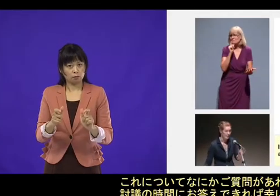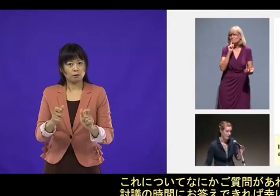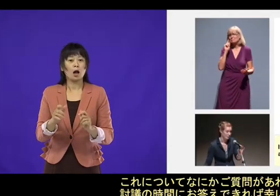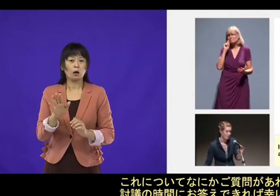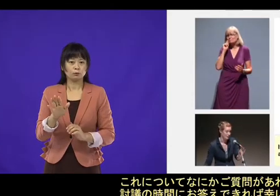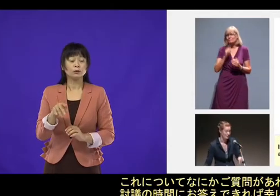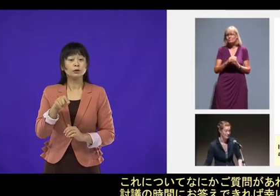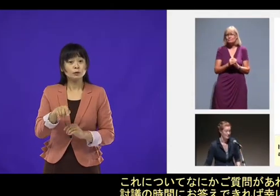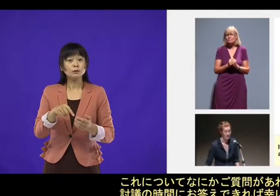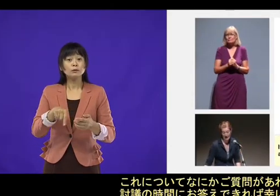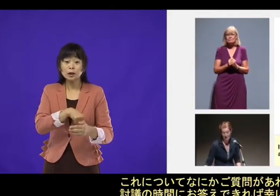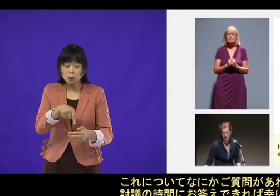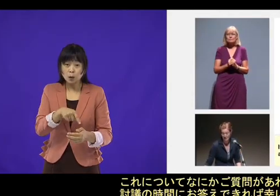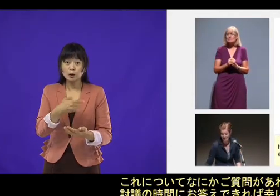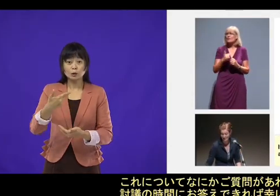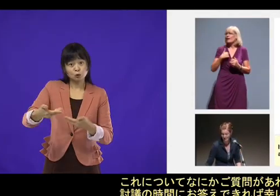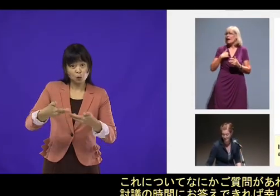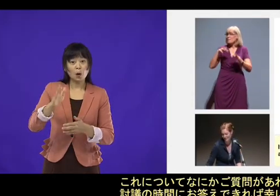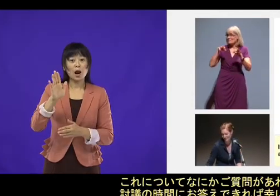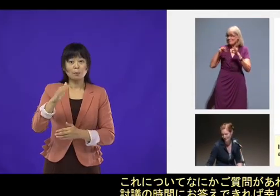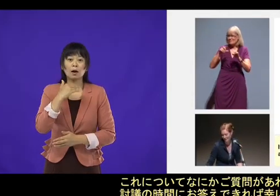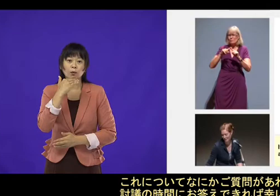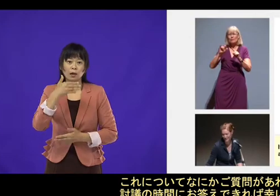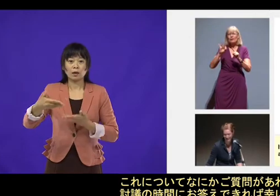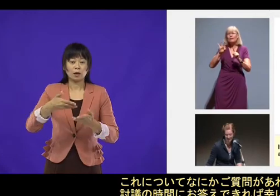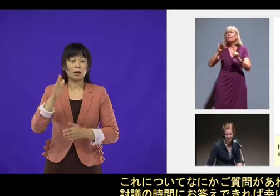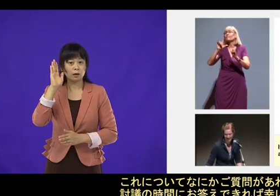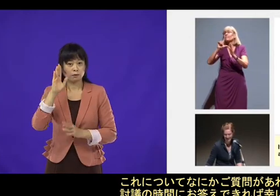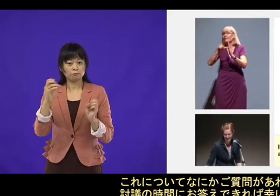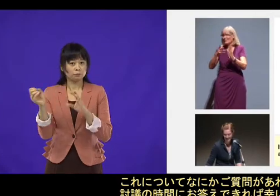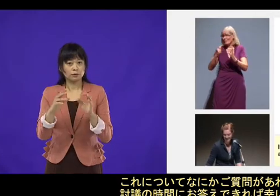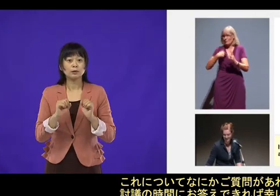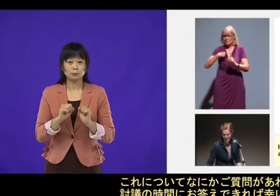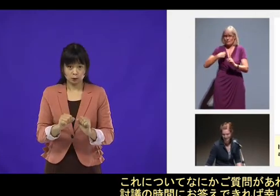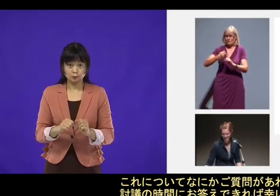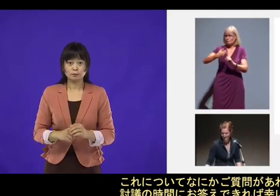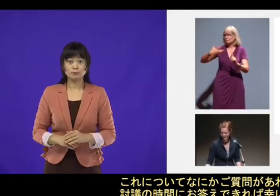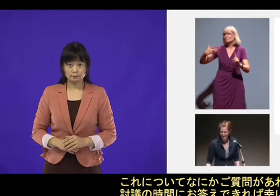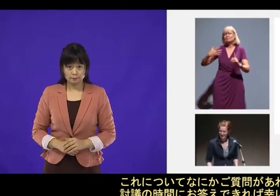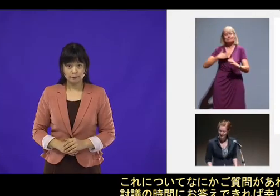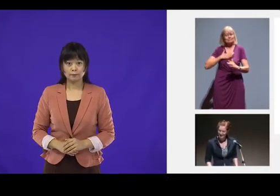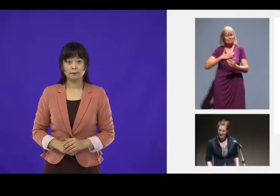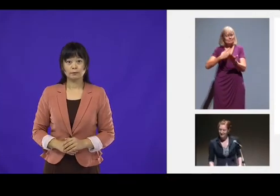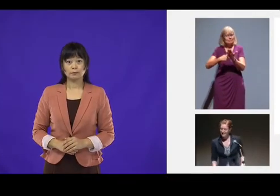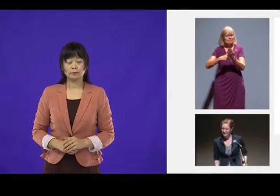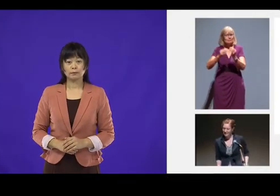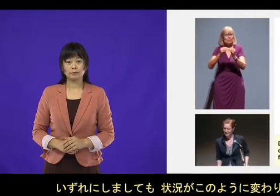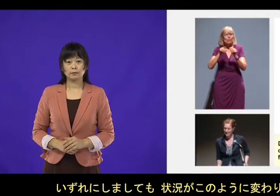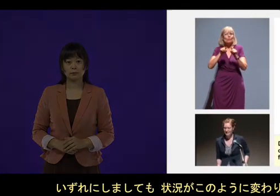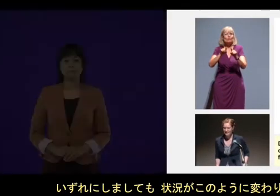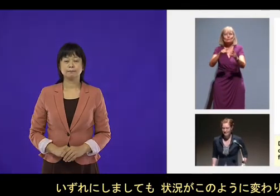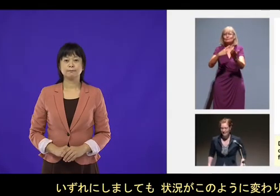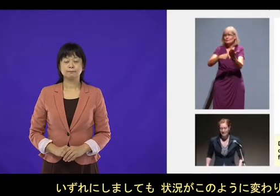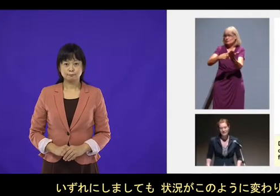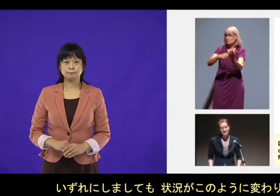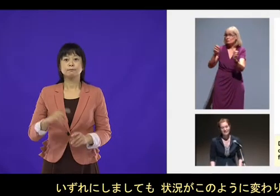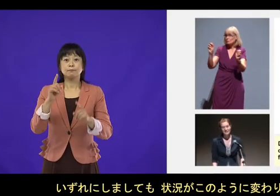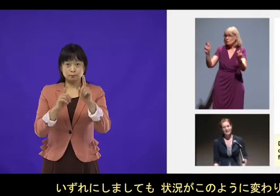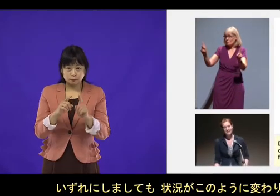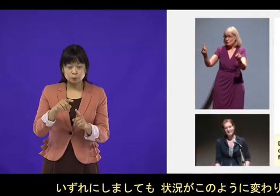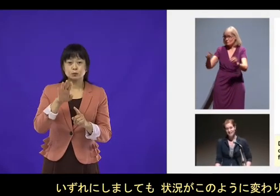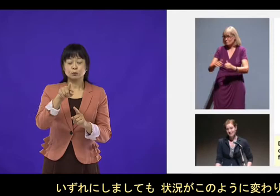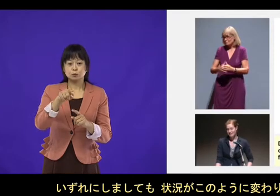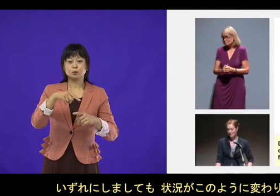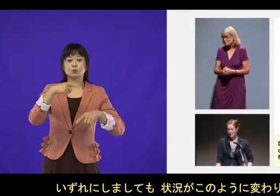If anyone has more questions, I'd be happy to answer them over discussion time. So anyway, because of